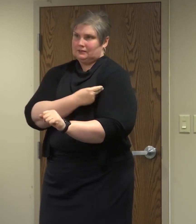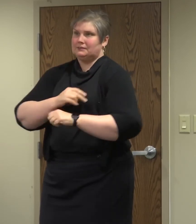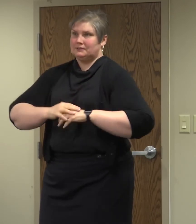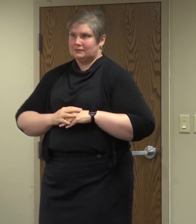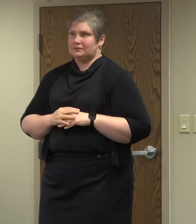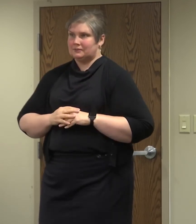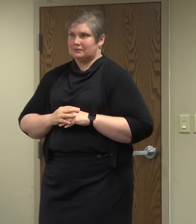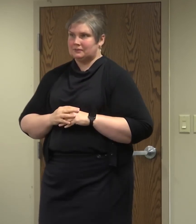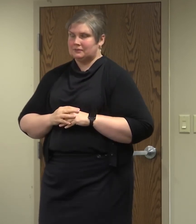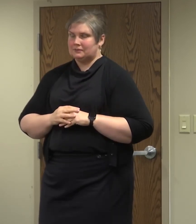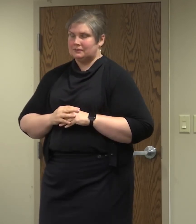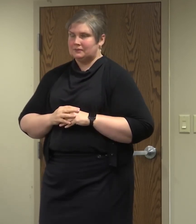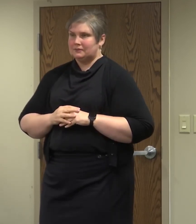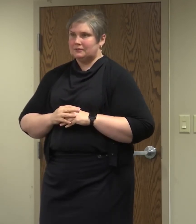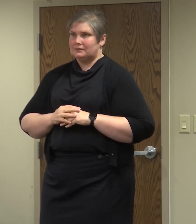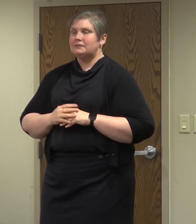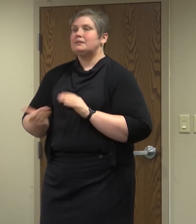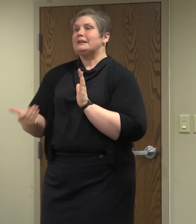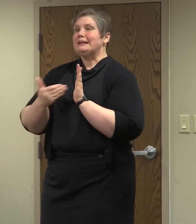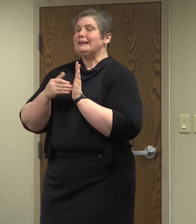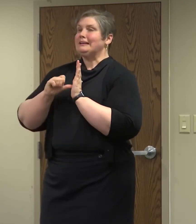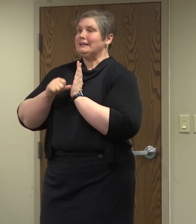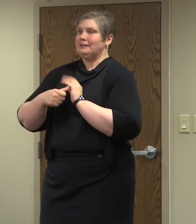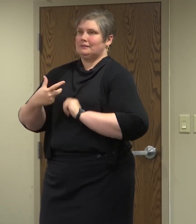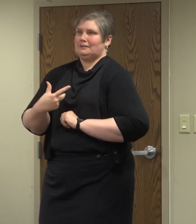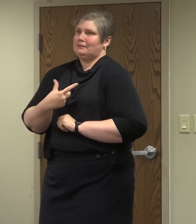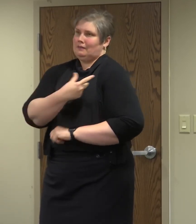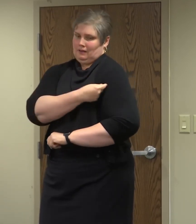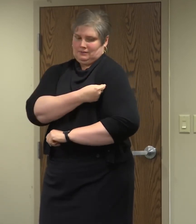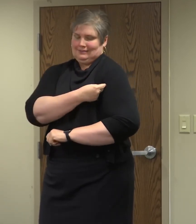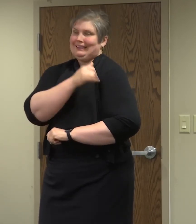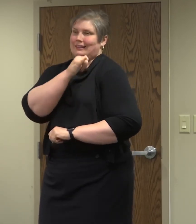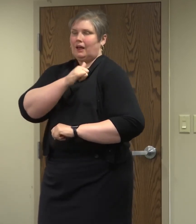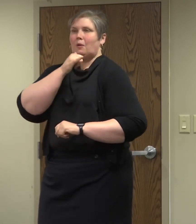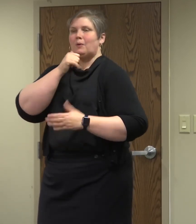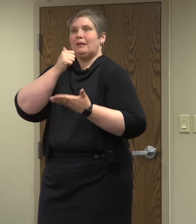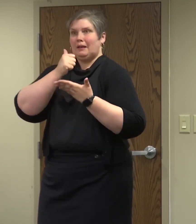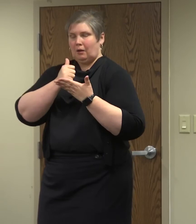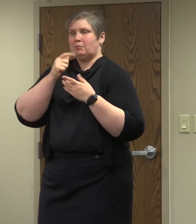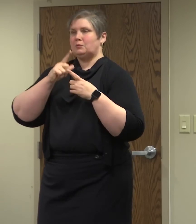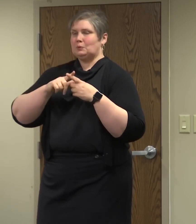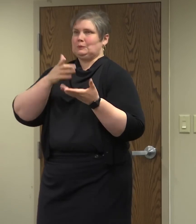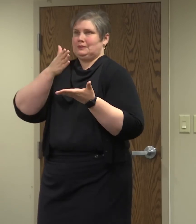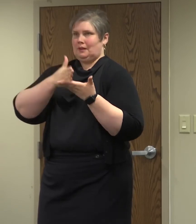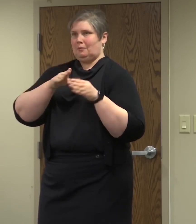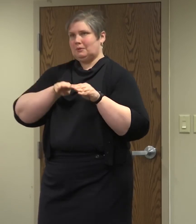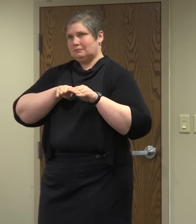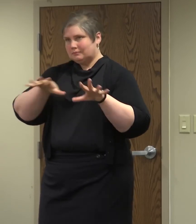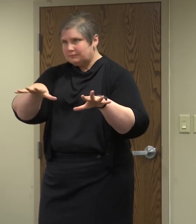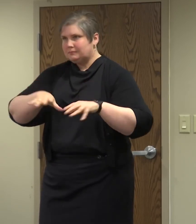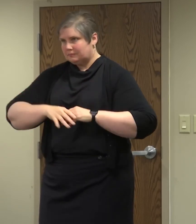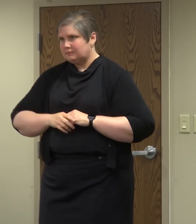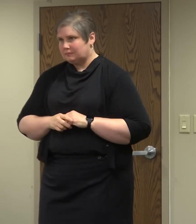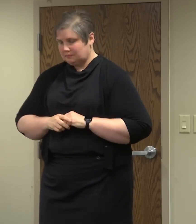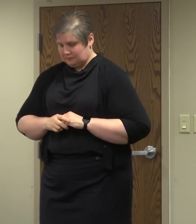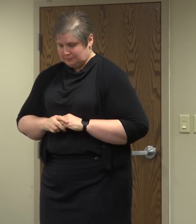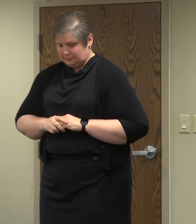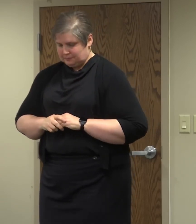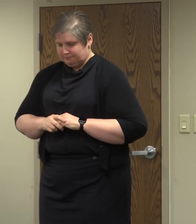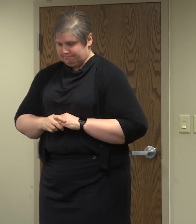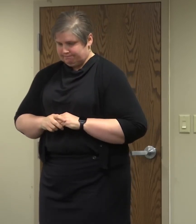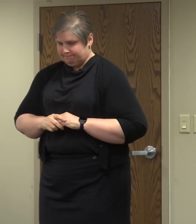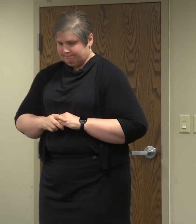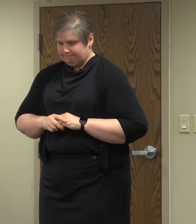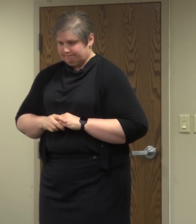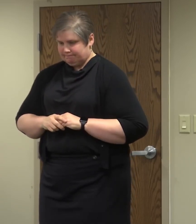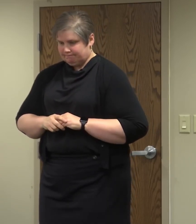Vaccines continue to be our best strategy ending this pandemic. So as we go into the holidays, again, we want to